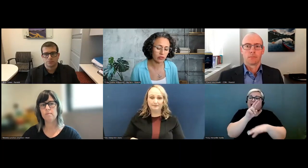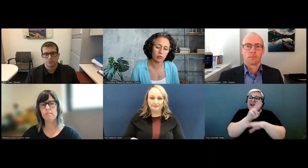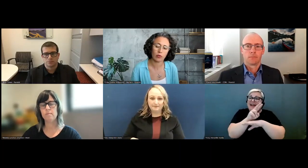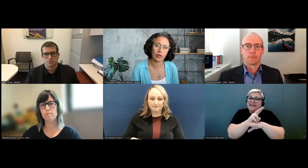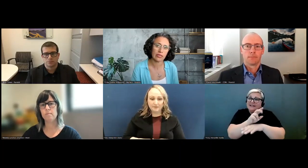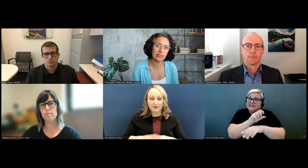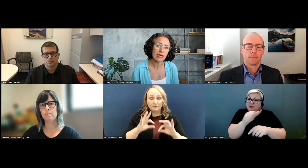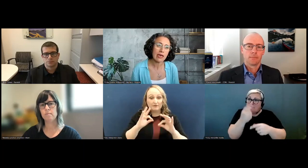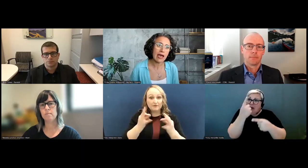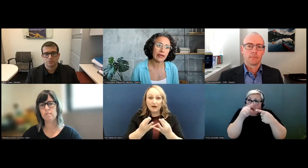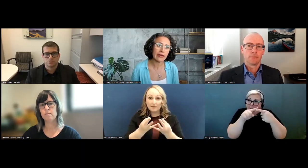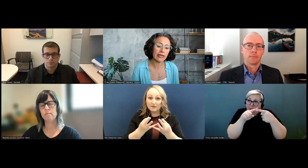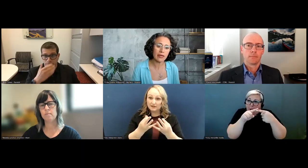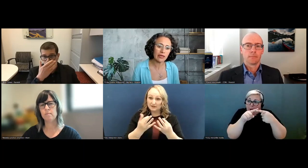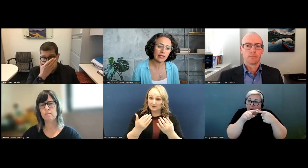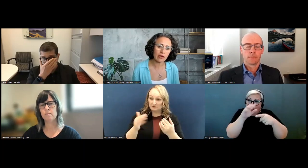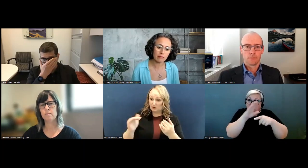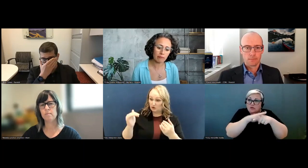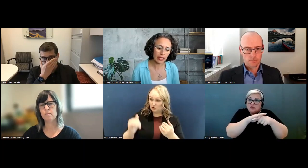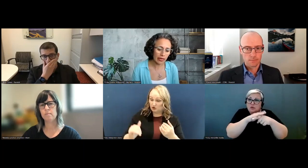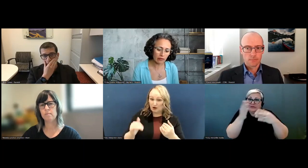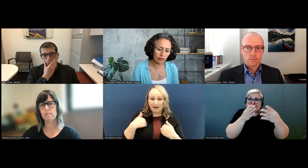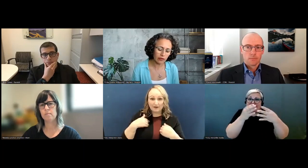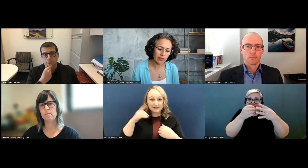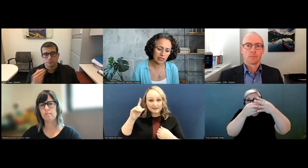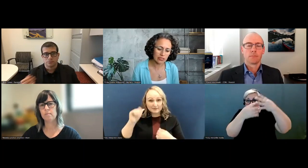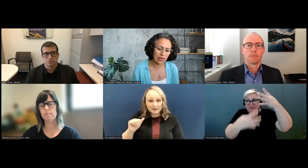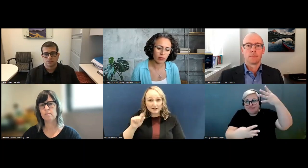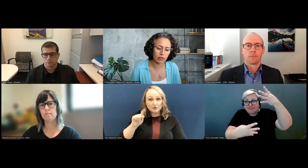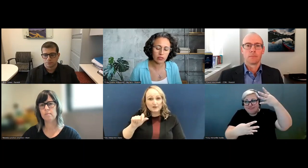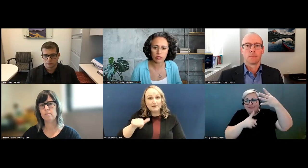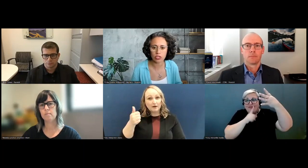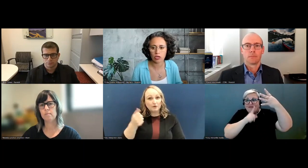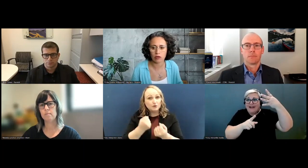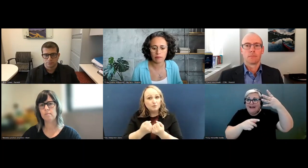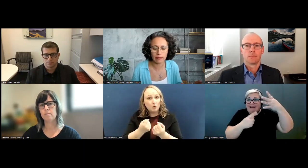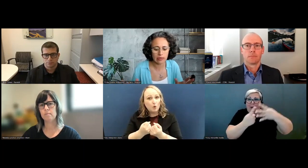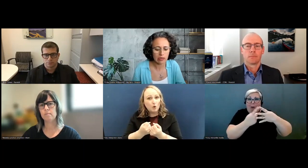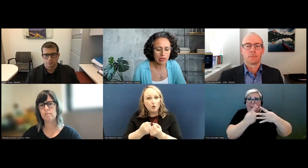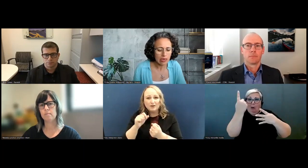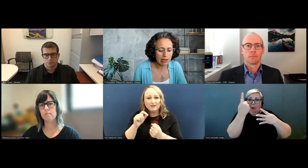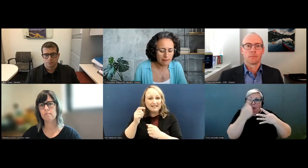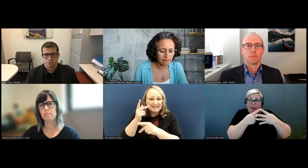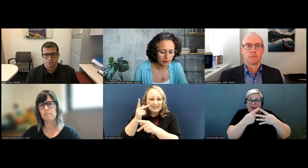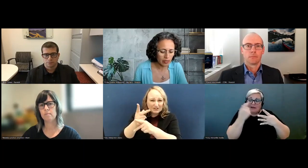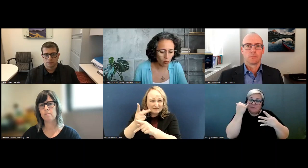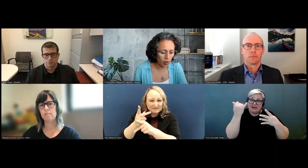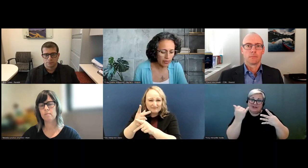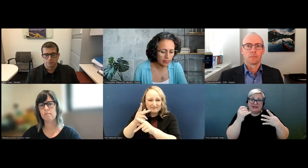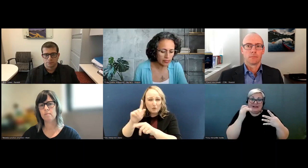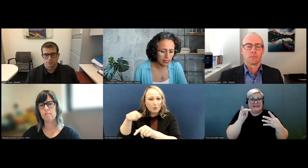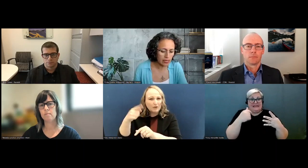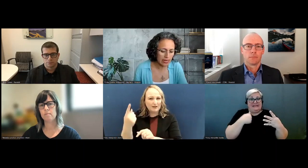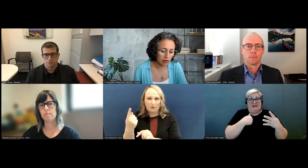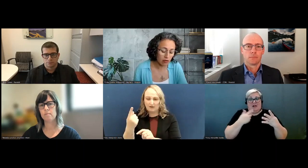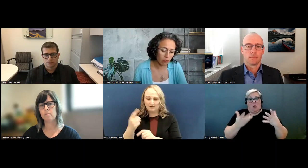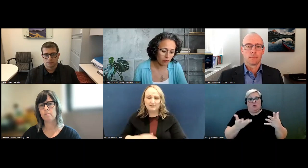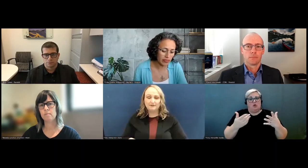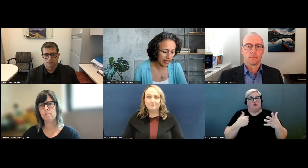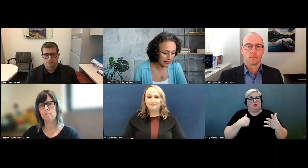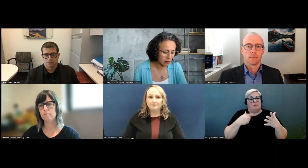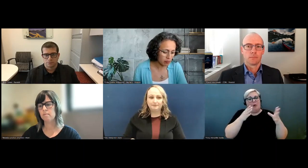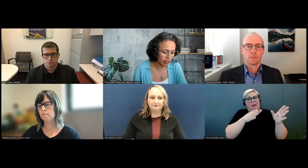disability or other support needs. And in planning for this, I wanted to share a bit, what is